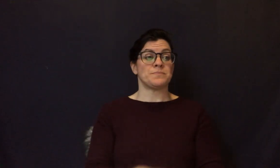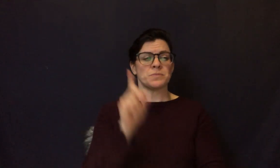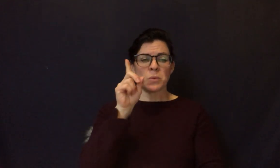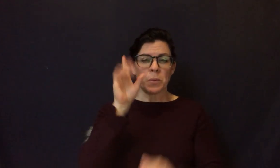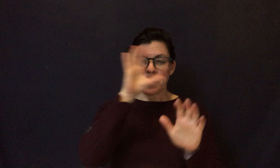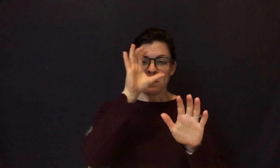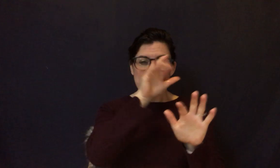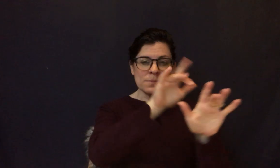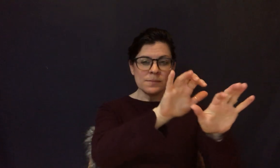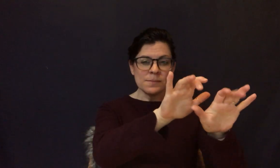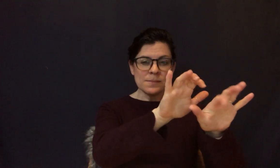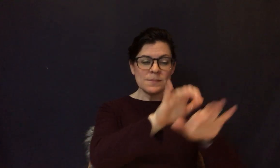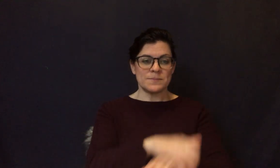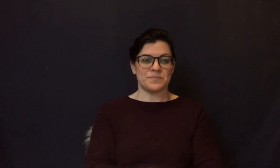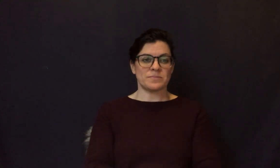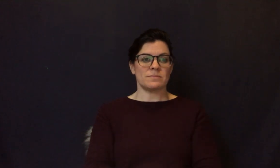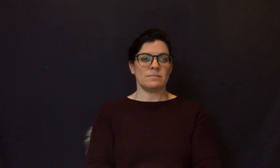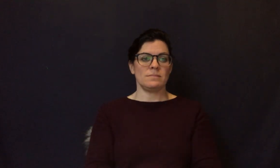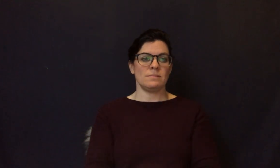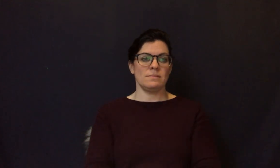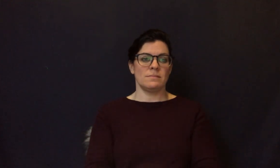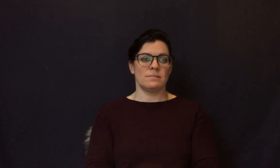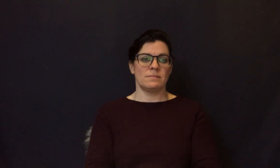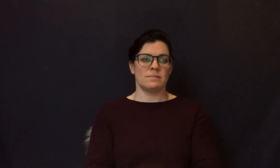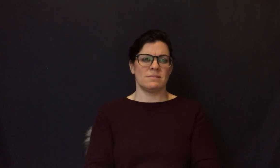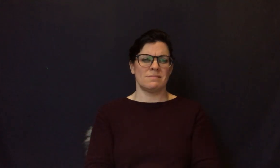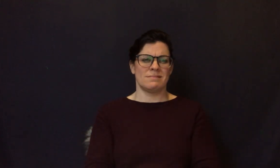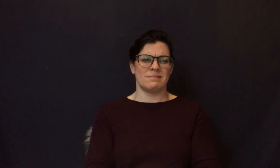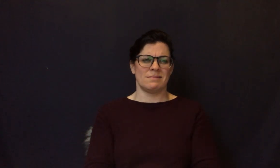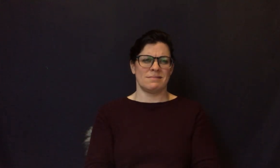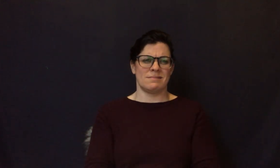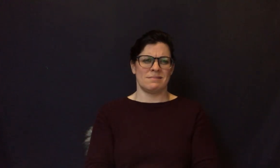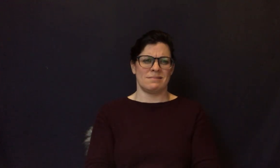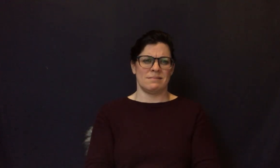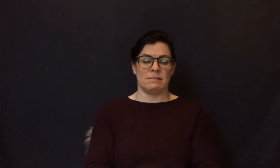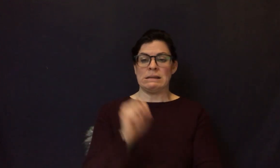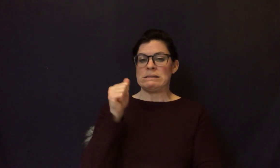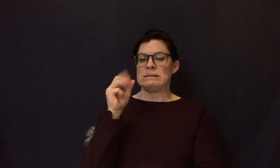I don't know where we'll be at because it's around the house, so I don't know.